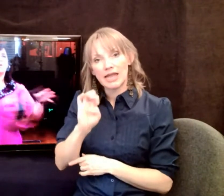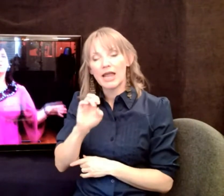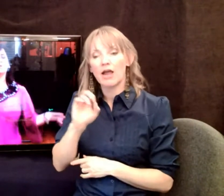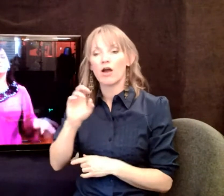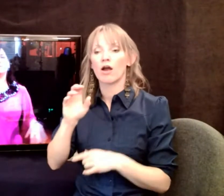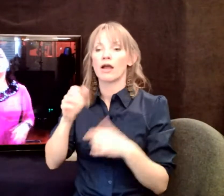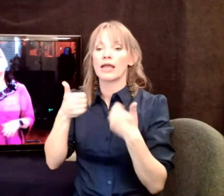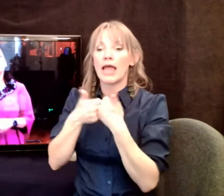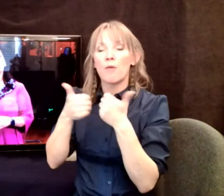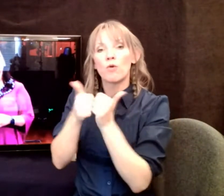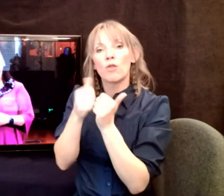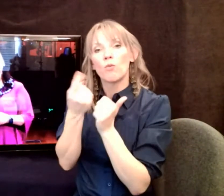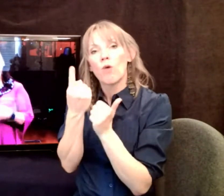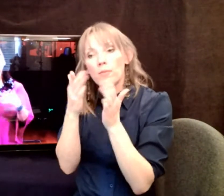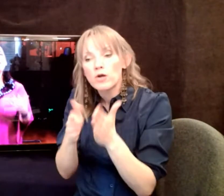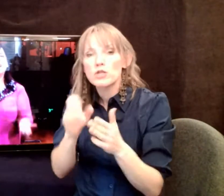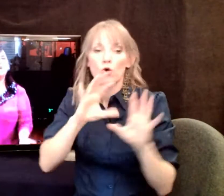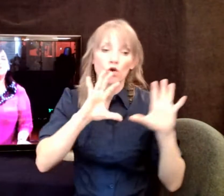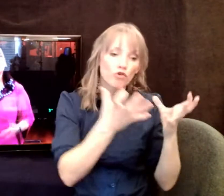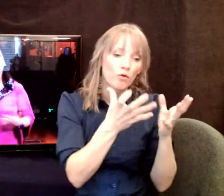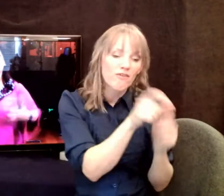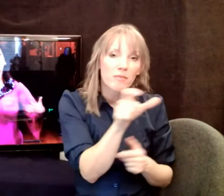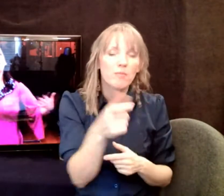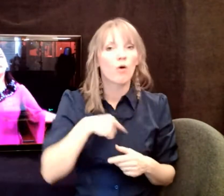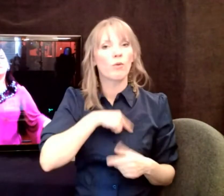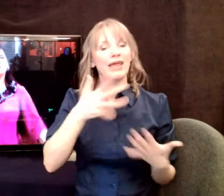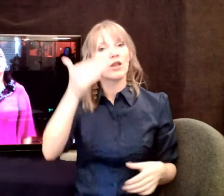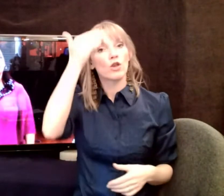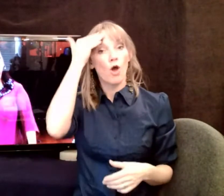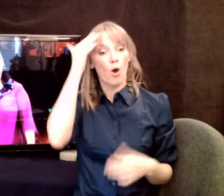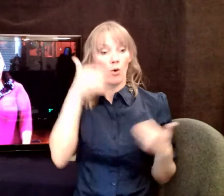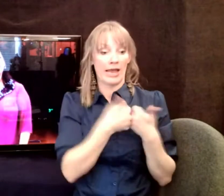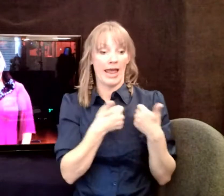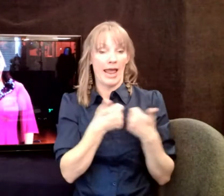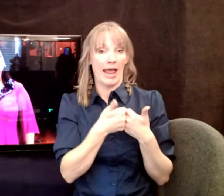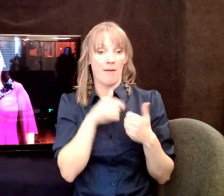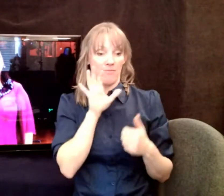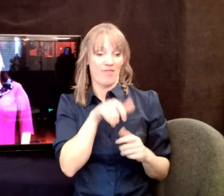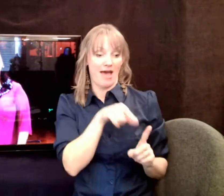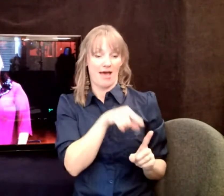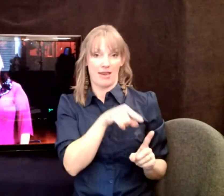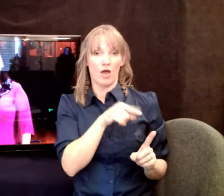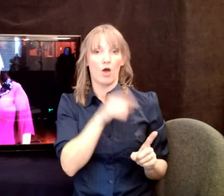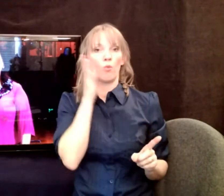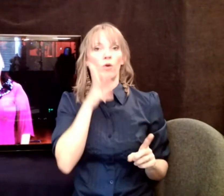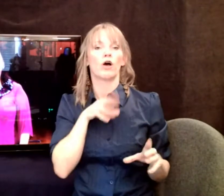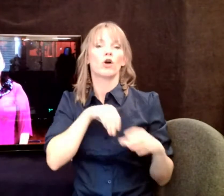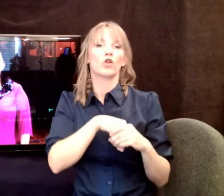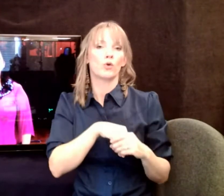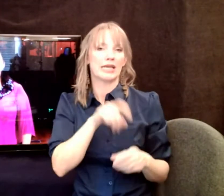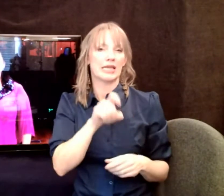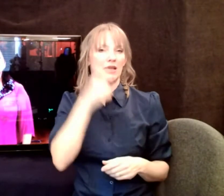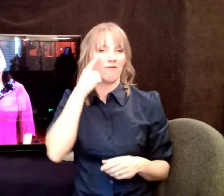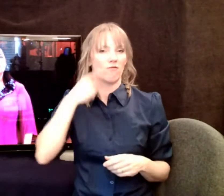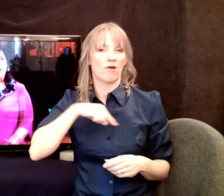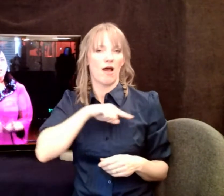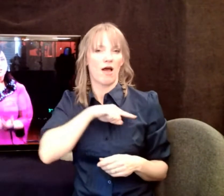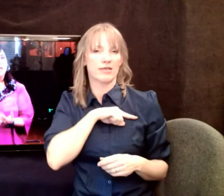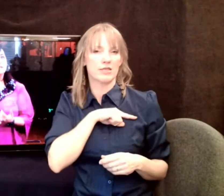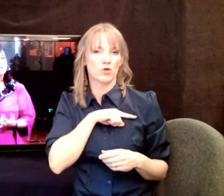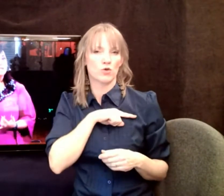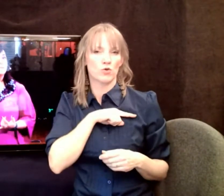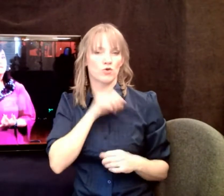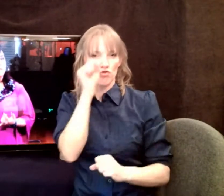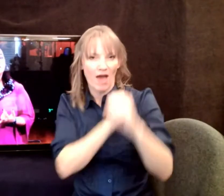of people, we know that part of the game that we're going to play is going to include a need for us to strategize to